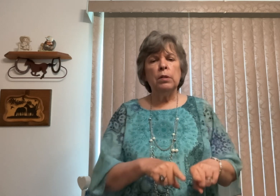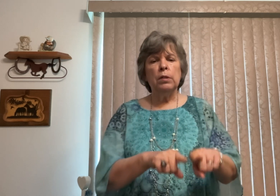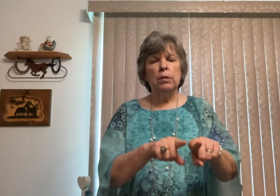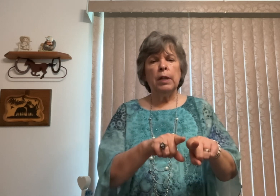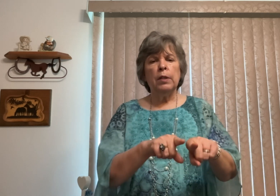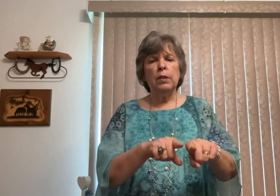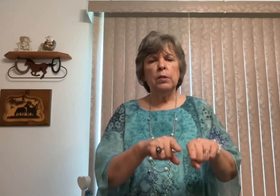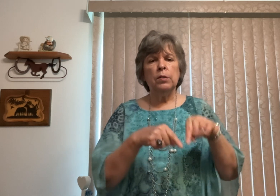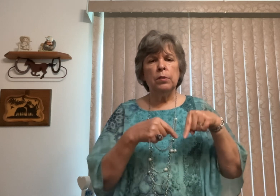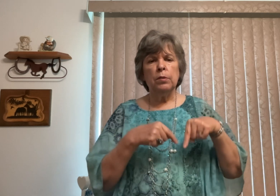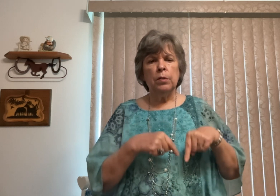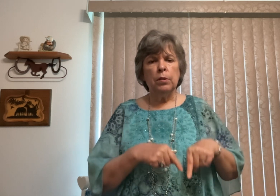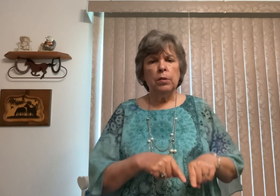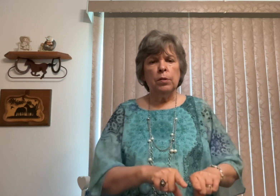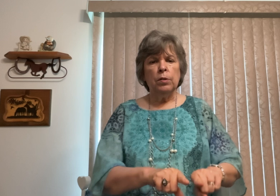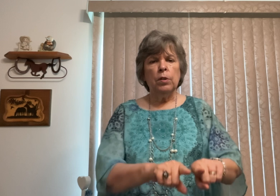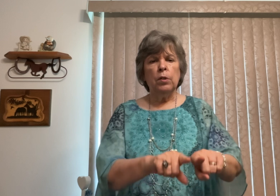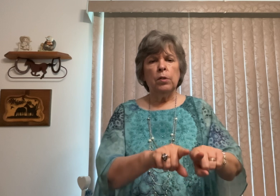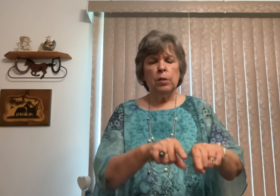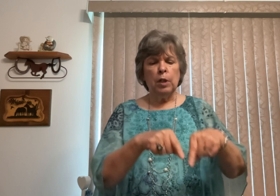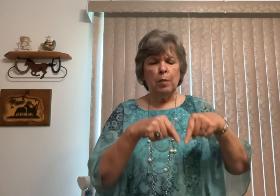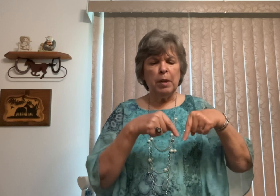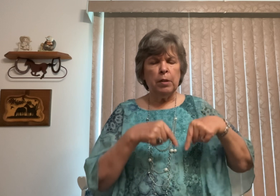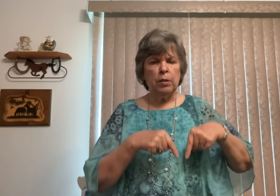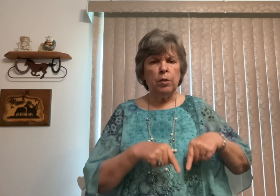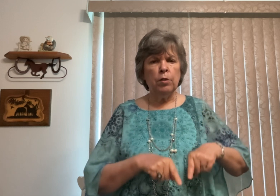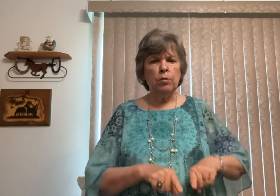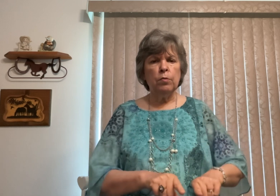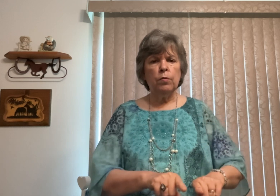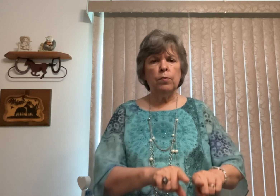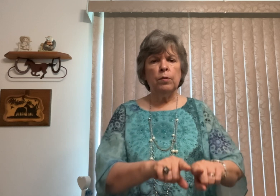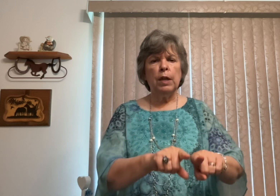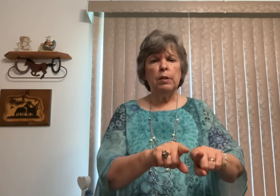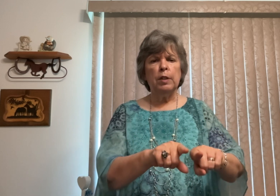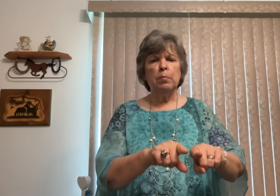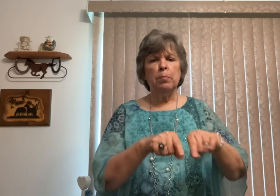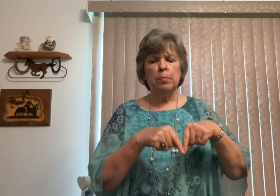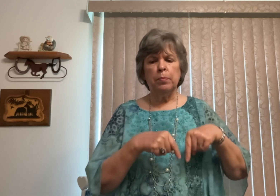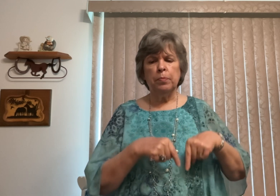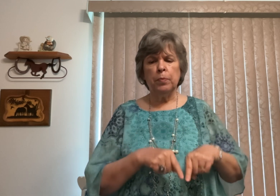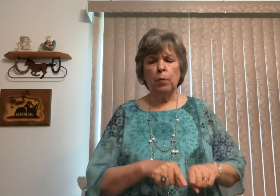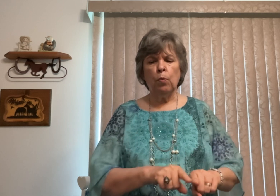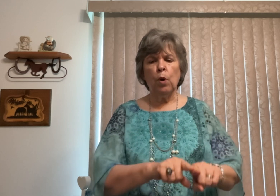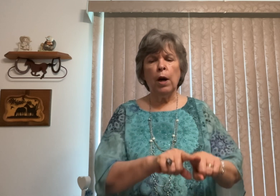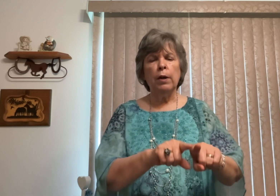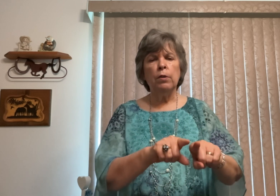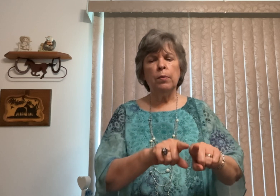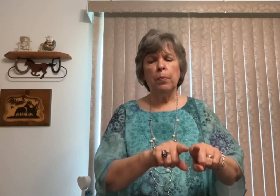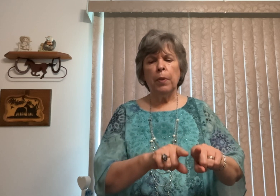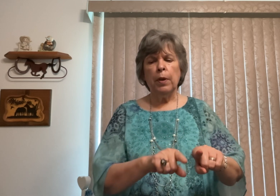is like this. You kind of make a curve down and up. While